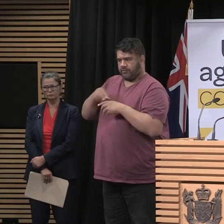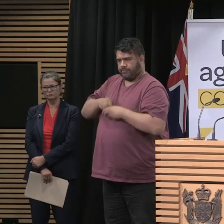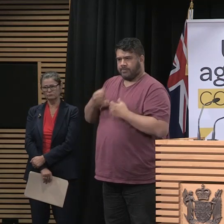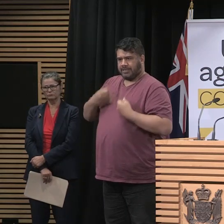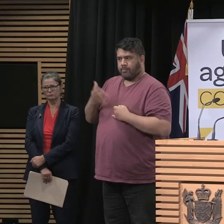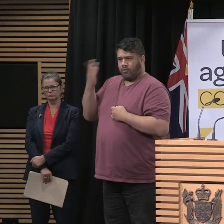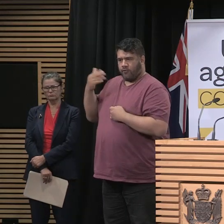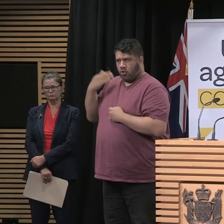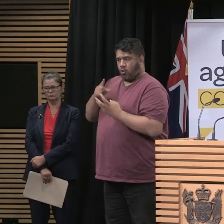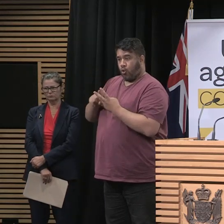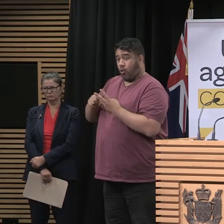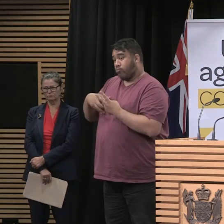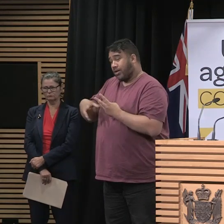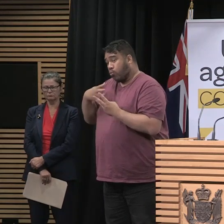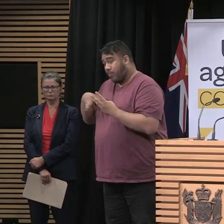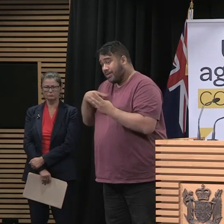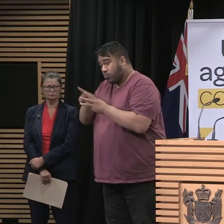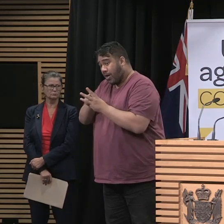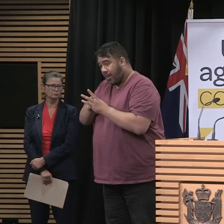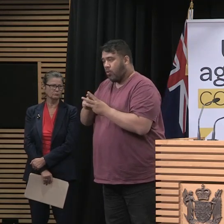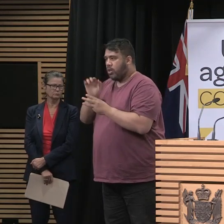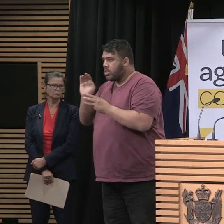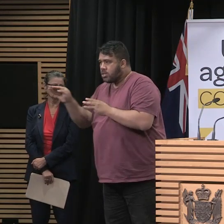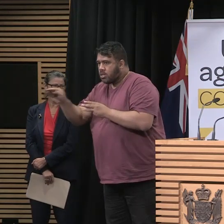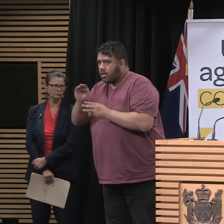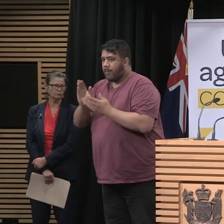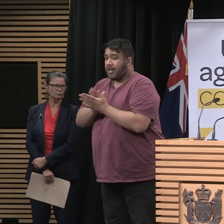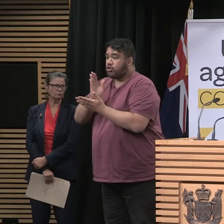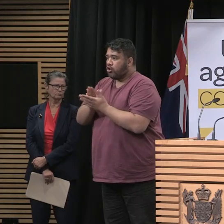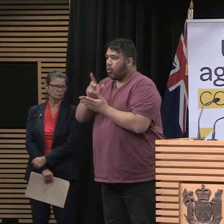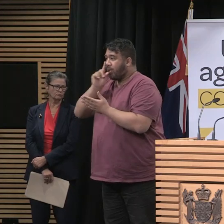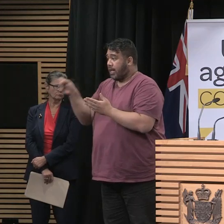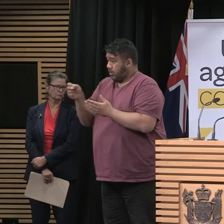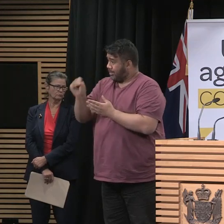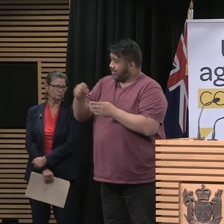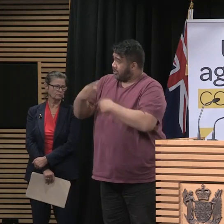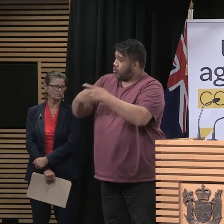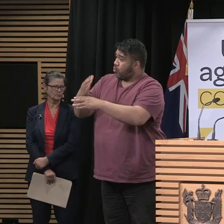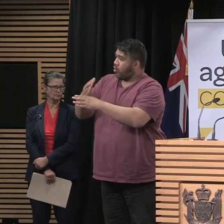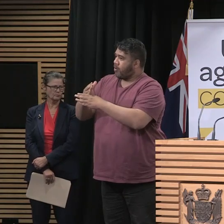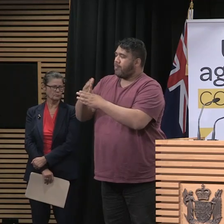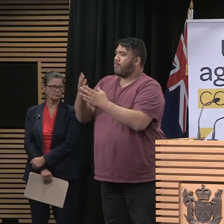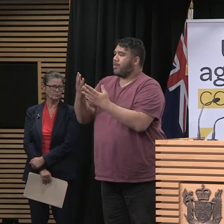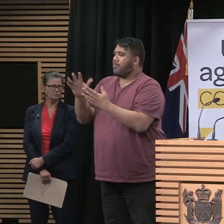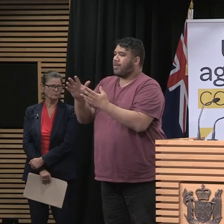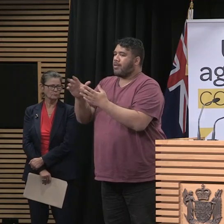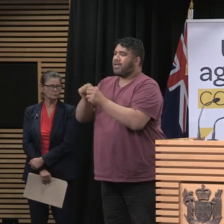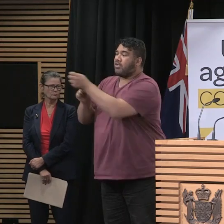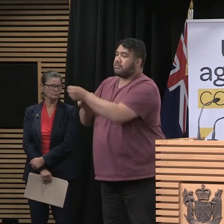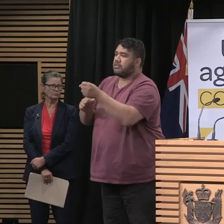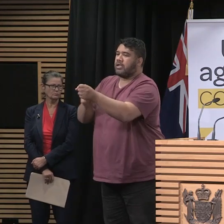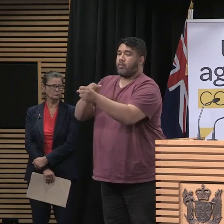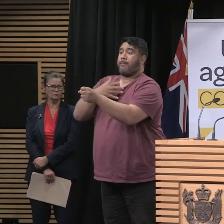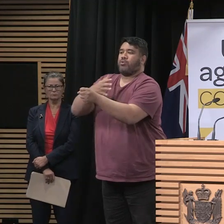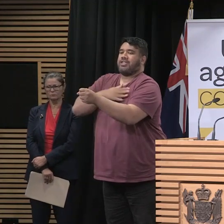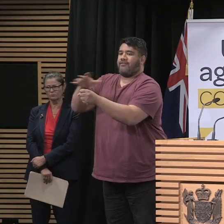pregnant women in that same category to ensure that we can put them on work inside our hospitals or other healthcare settings where they're not to be exposed